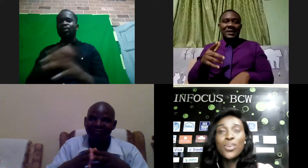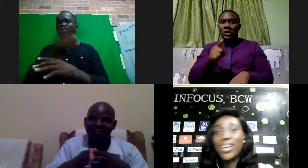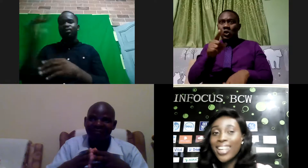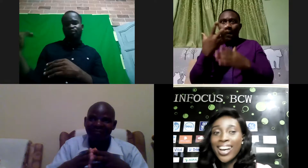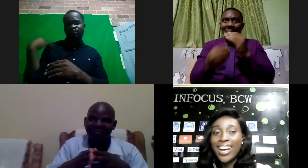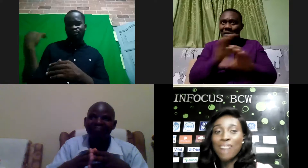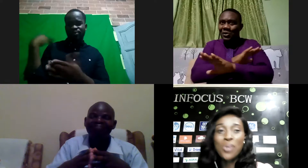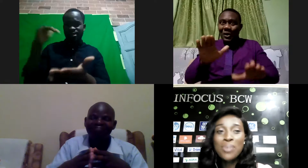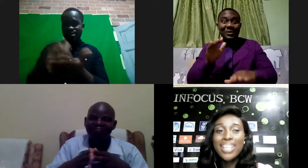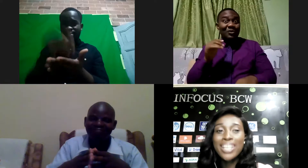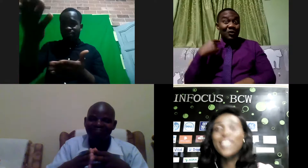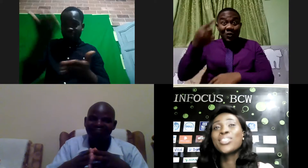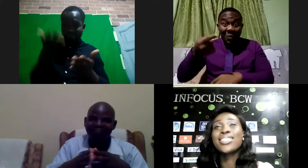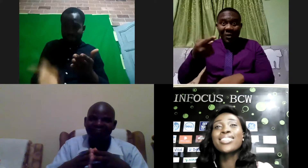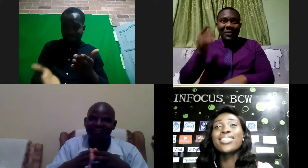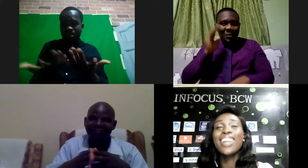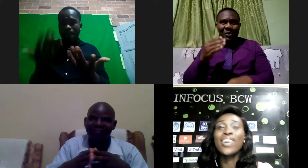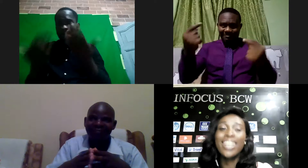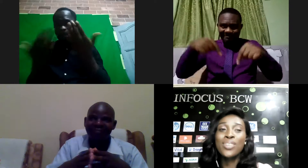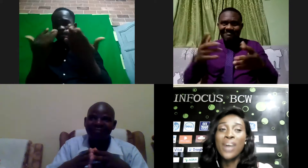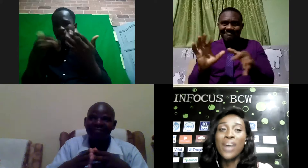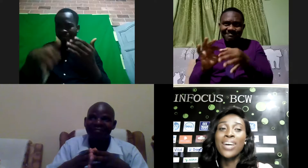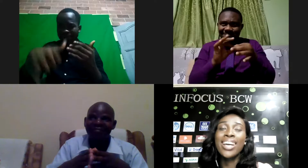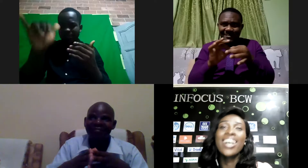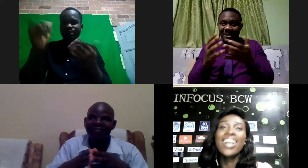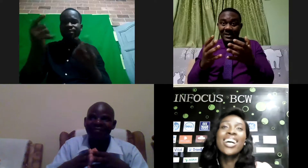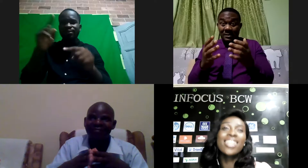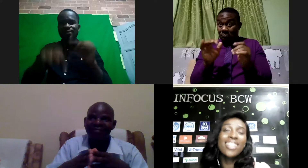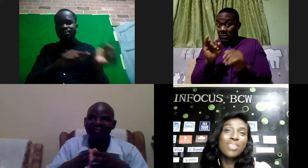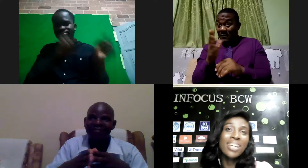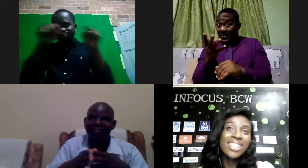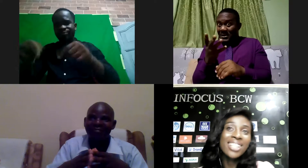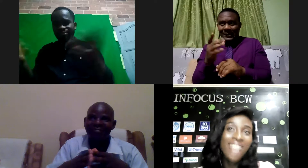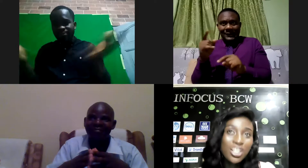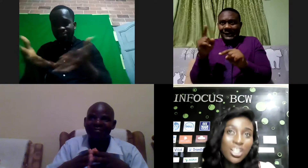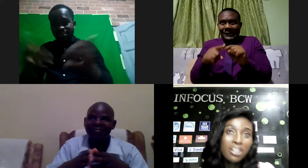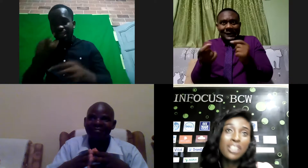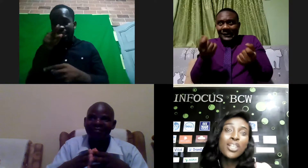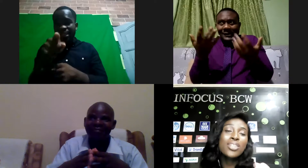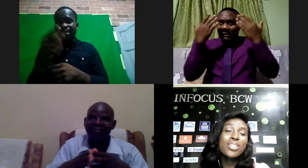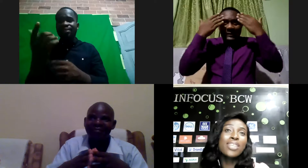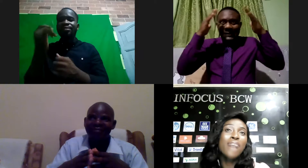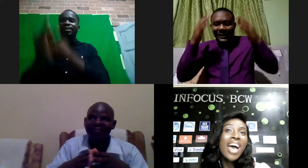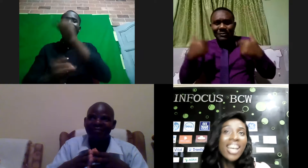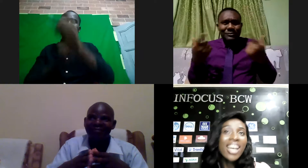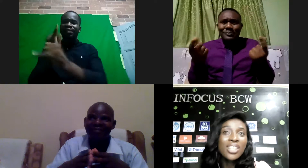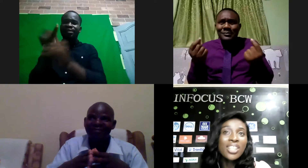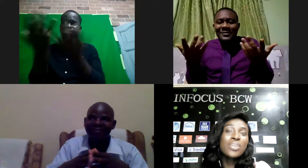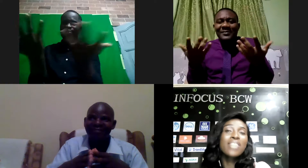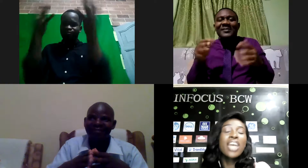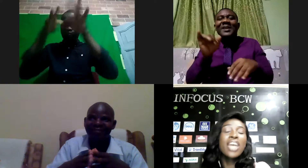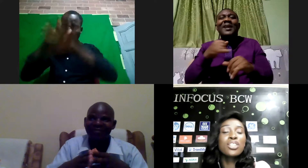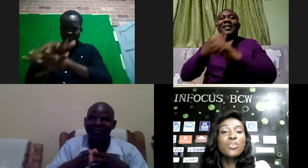you are here and probably you still cannot get why you are here, this has been the International Inclusive Early